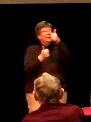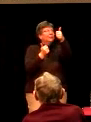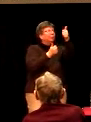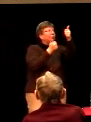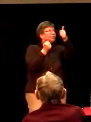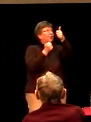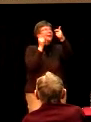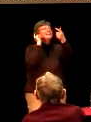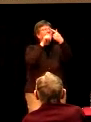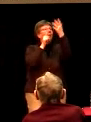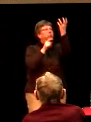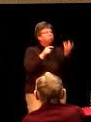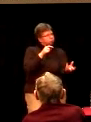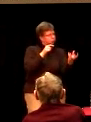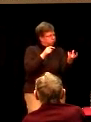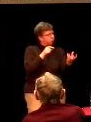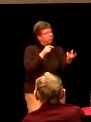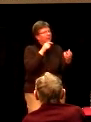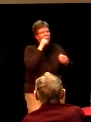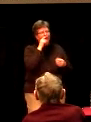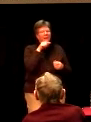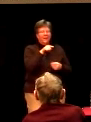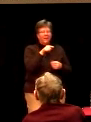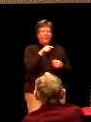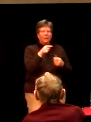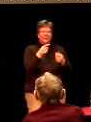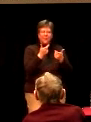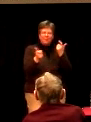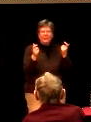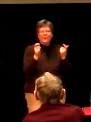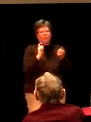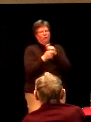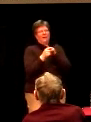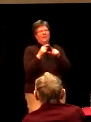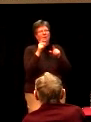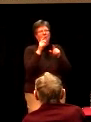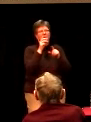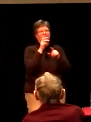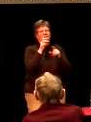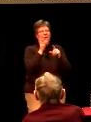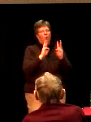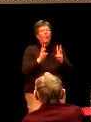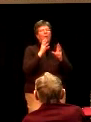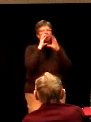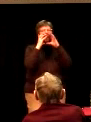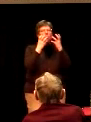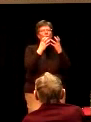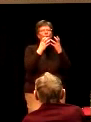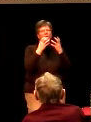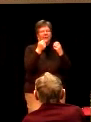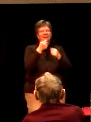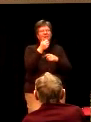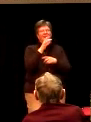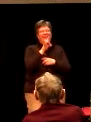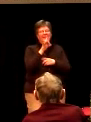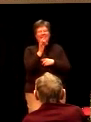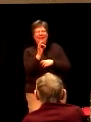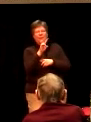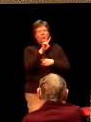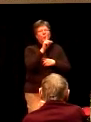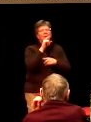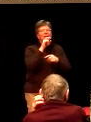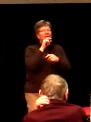And so there was a pretty big revolution in weather balloons in 1892, when a German